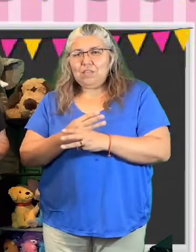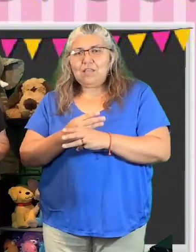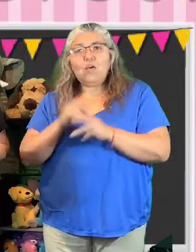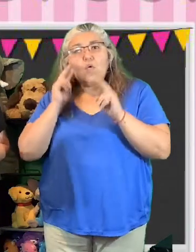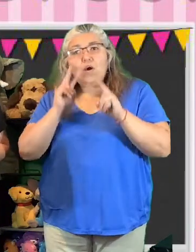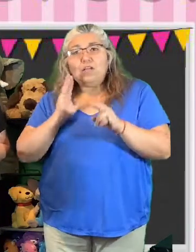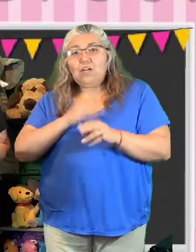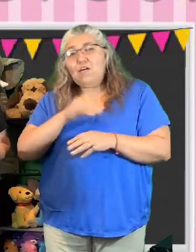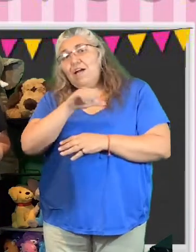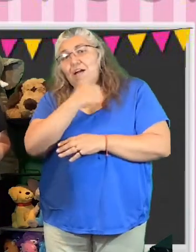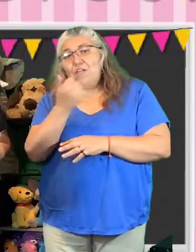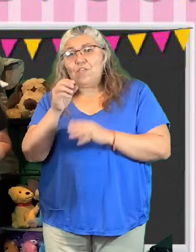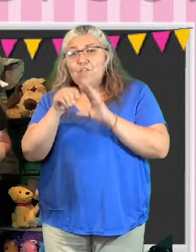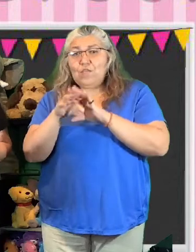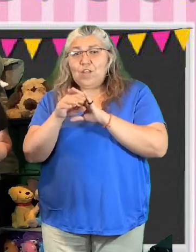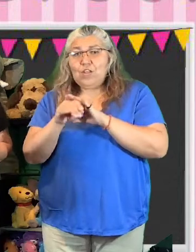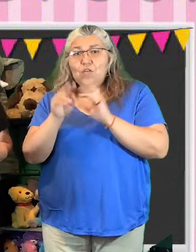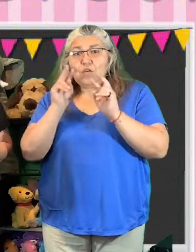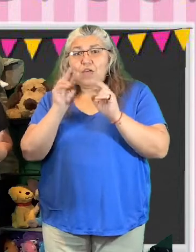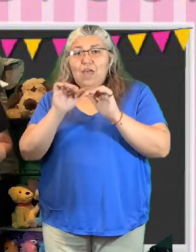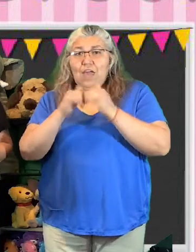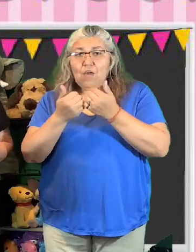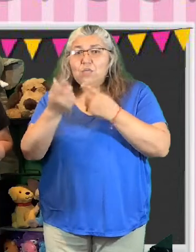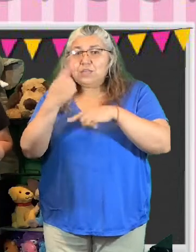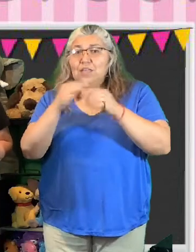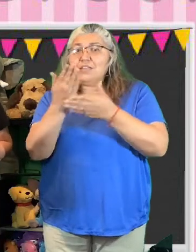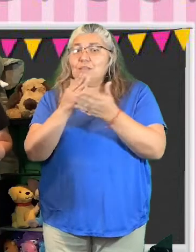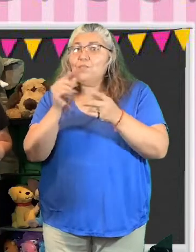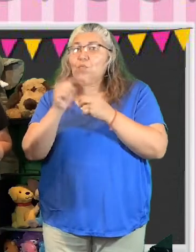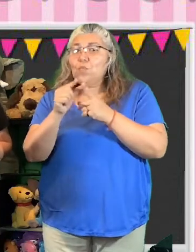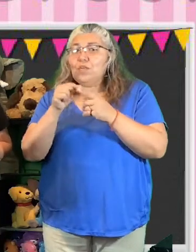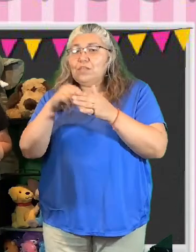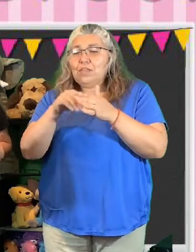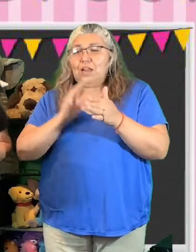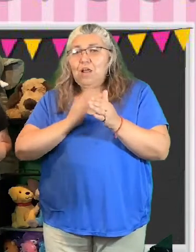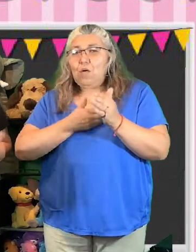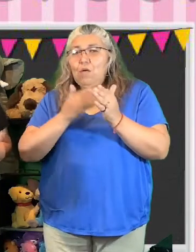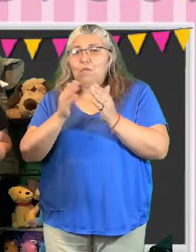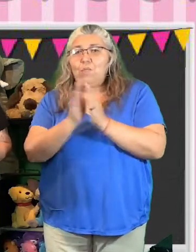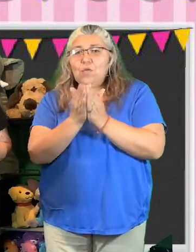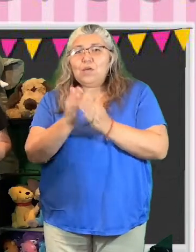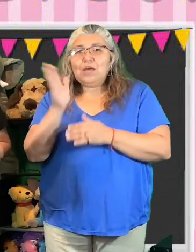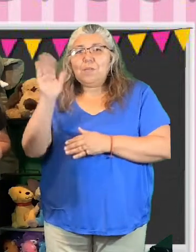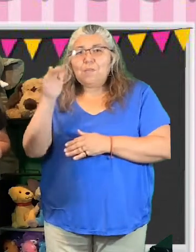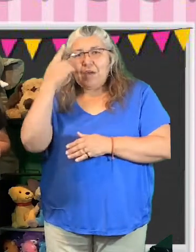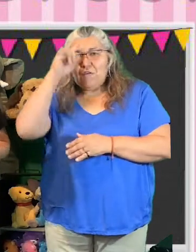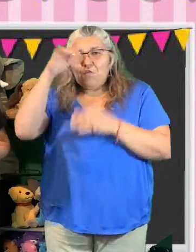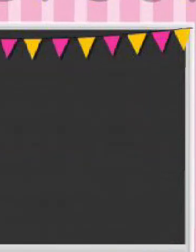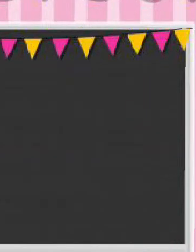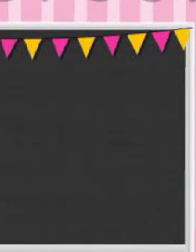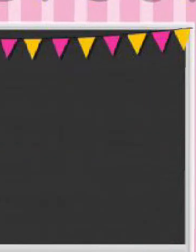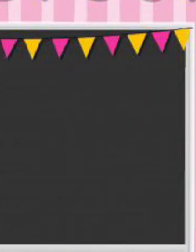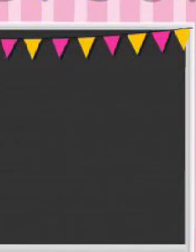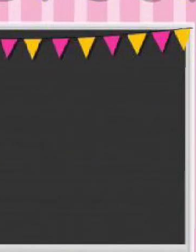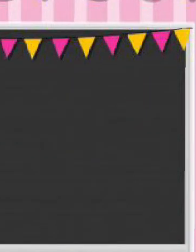video on how to sign some of the words in our book. Bye for now! now! Bye for now! You